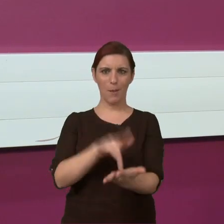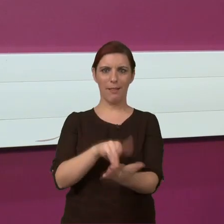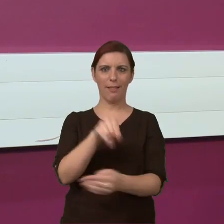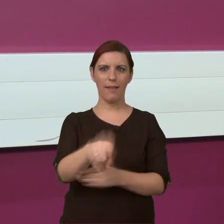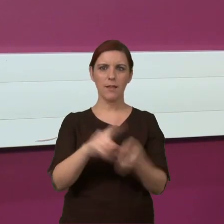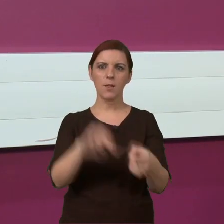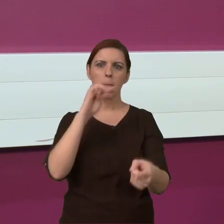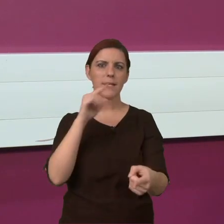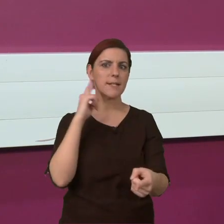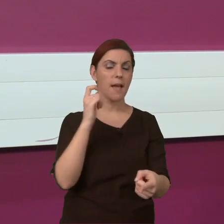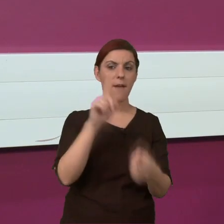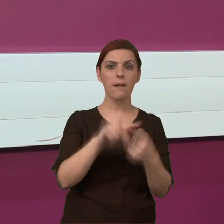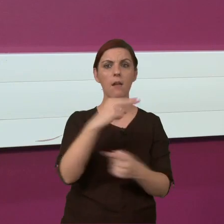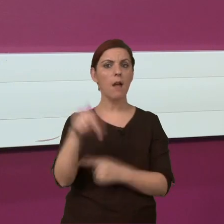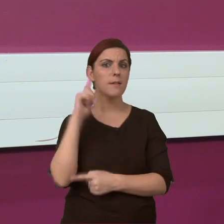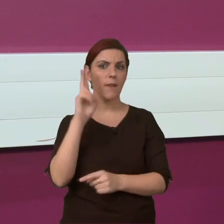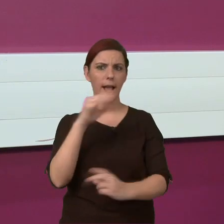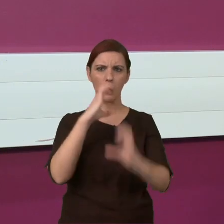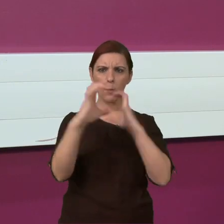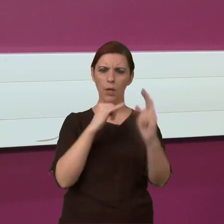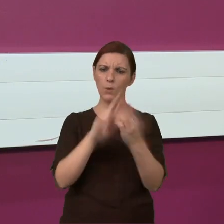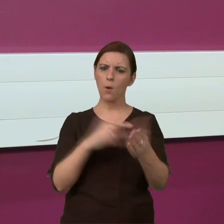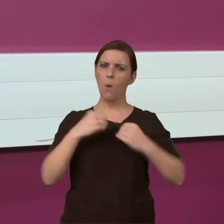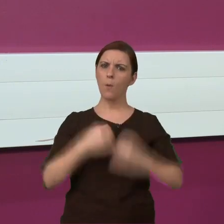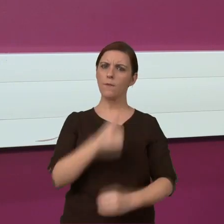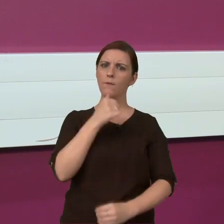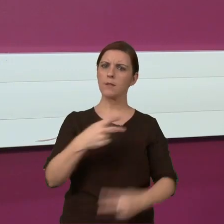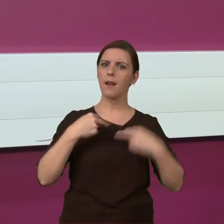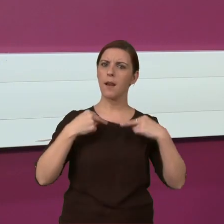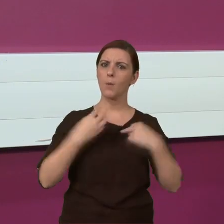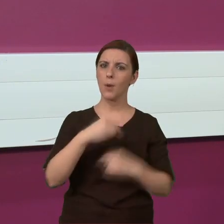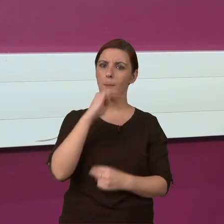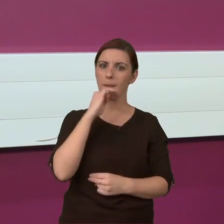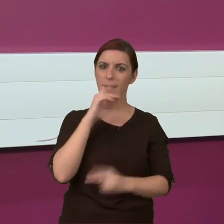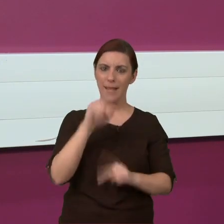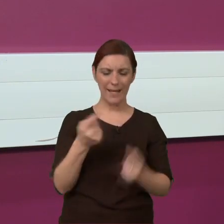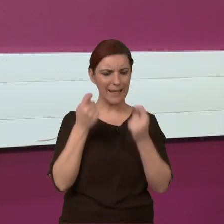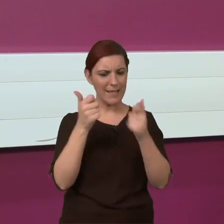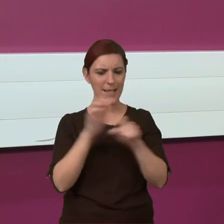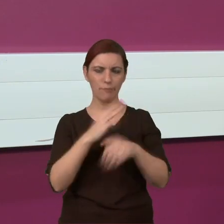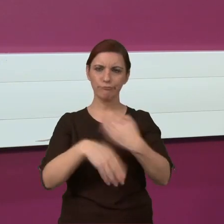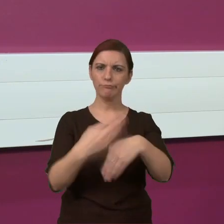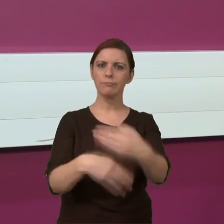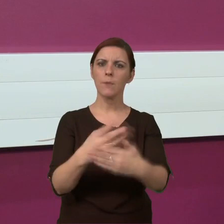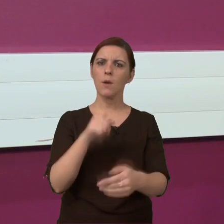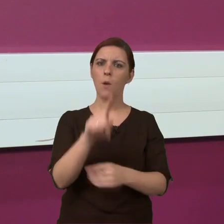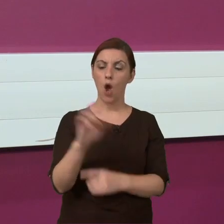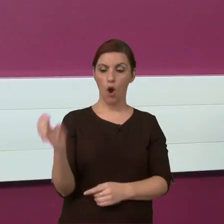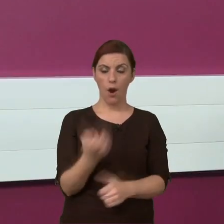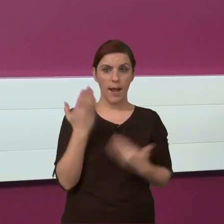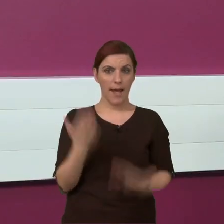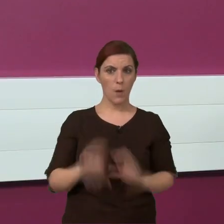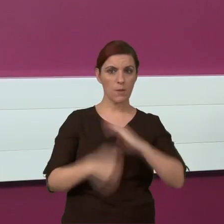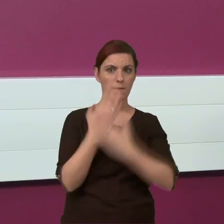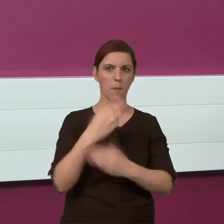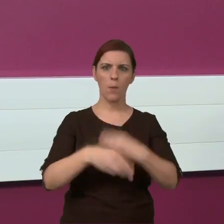this application will allow deaf and non-deaf people to communicate in their native languages in a manner that is easy and productive.